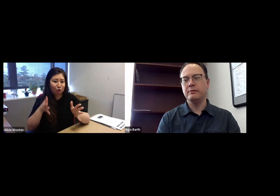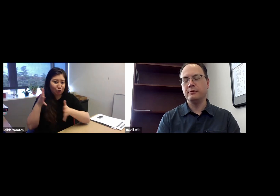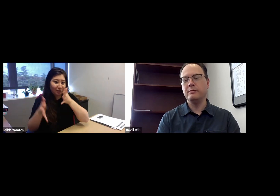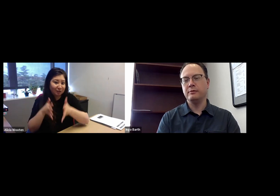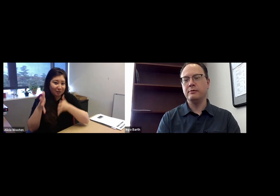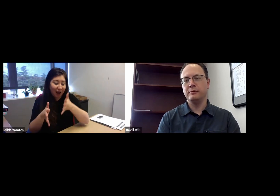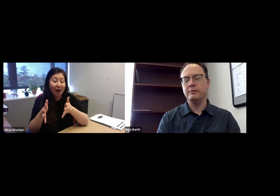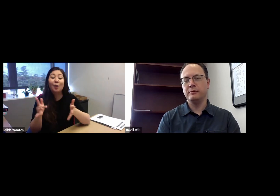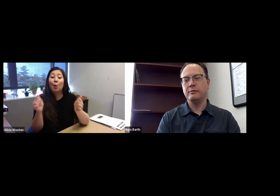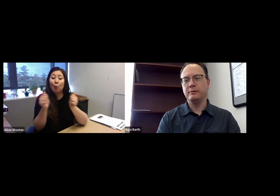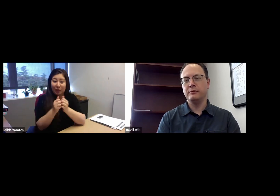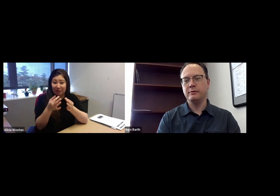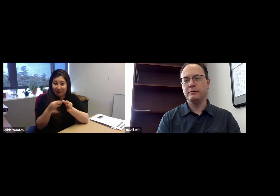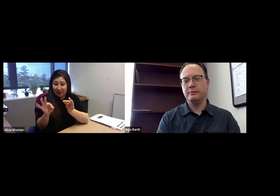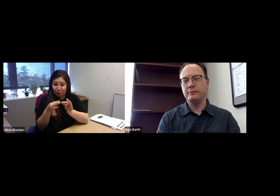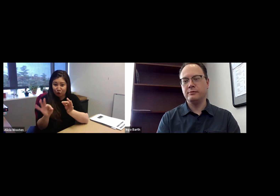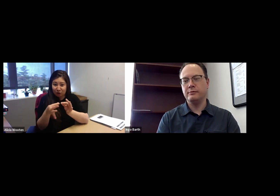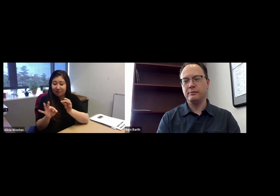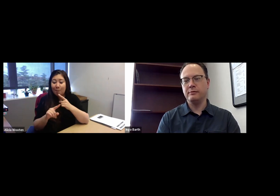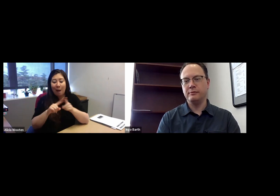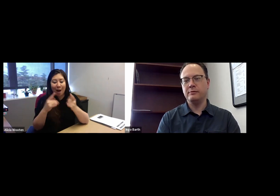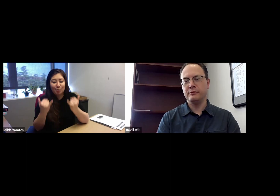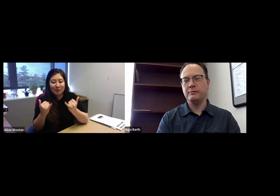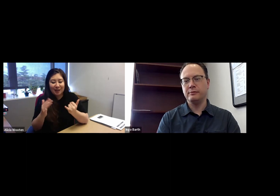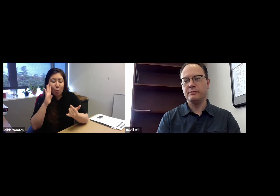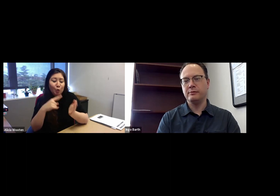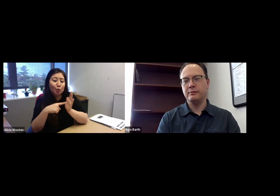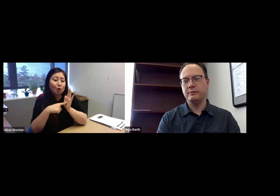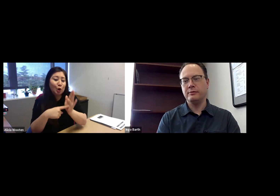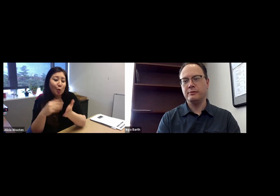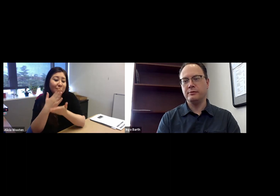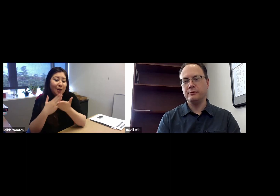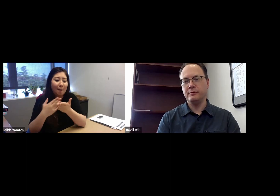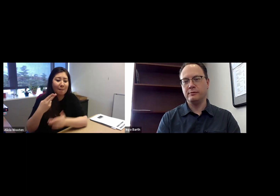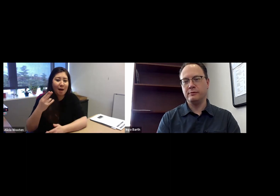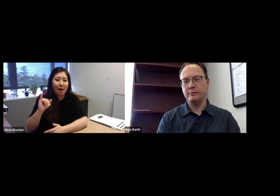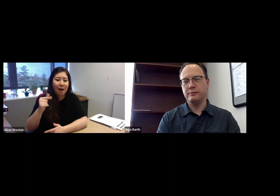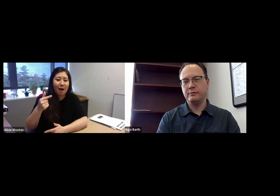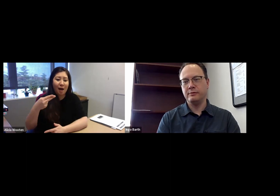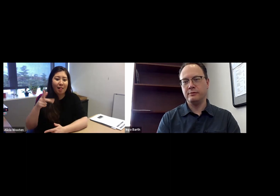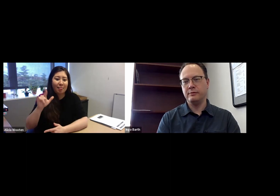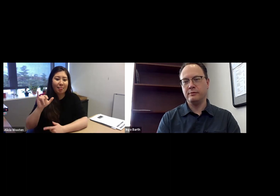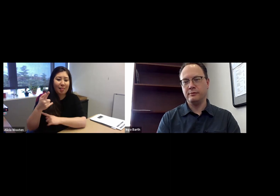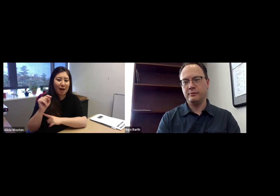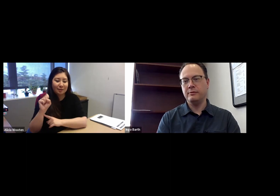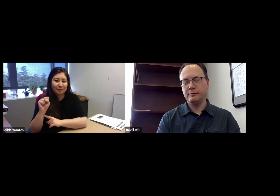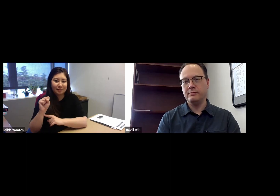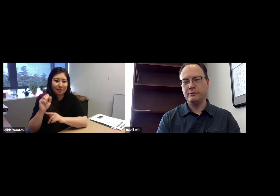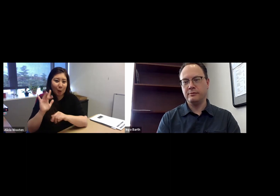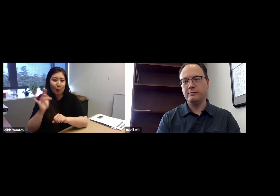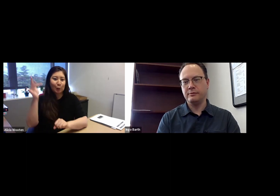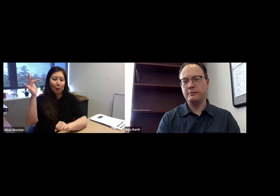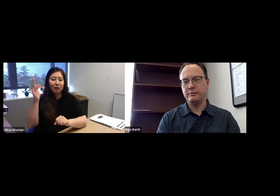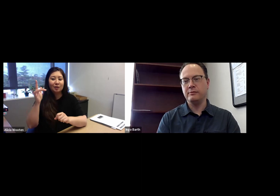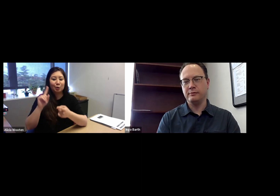There is ASL as well as international sign in the video and captioning. We are going to